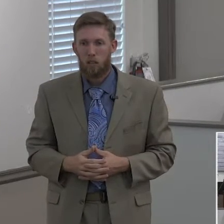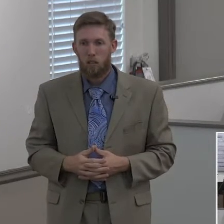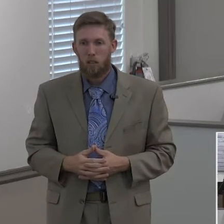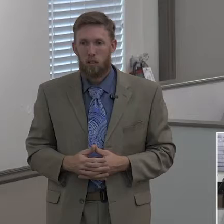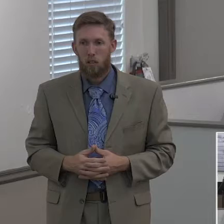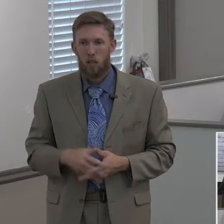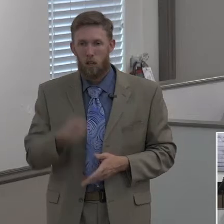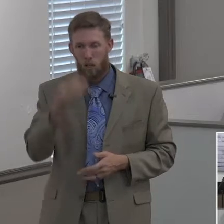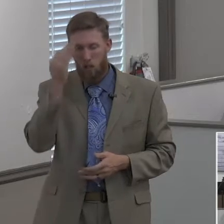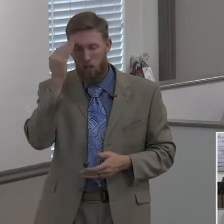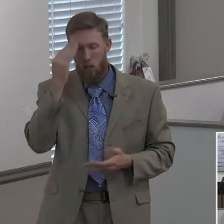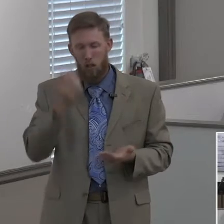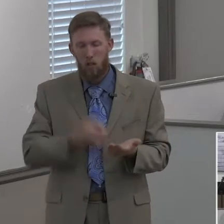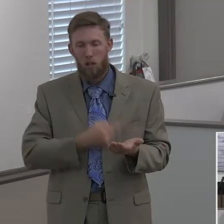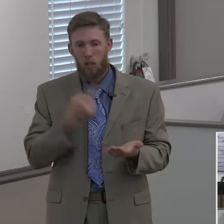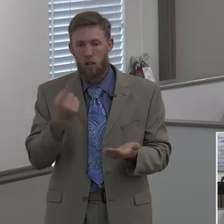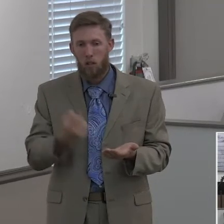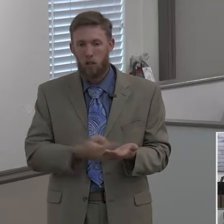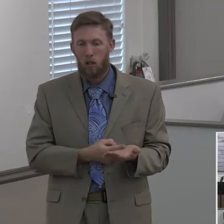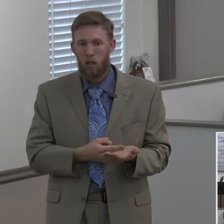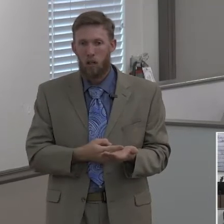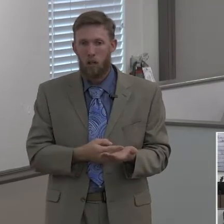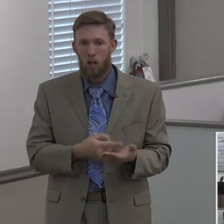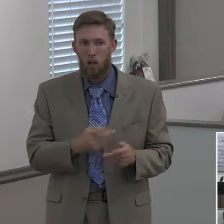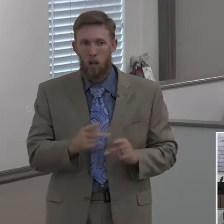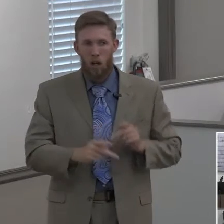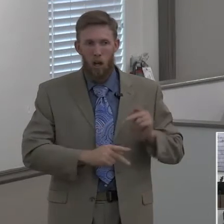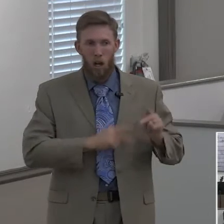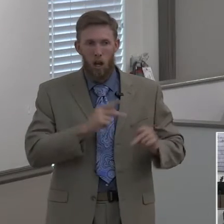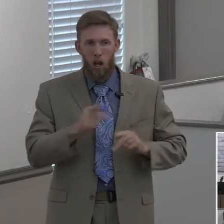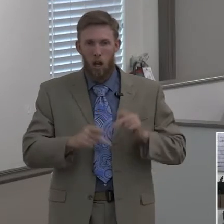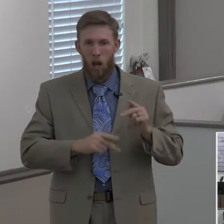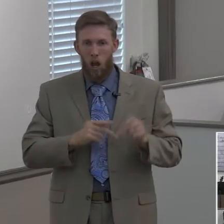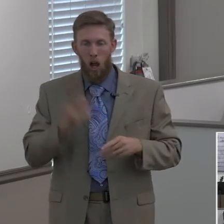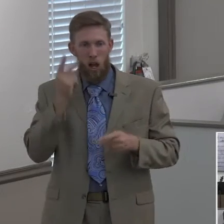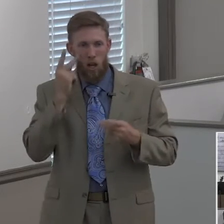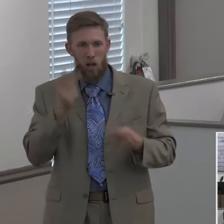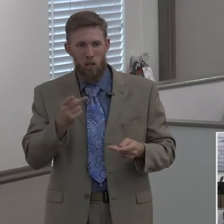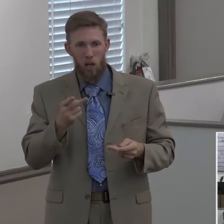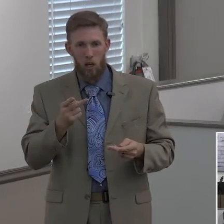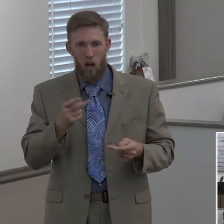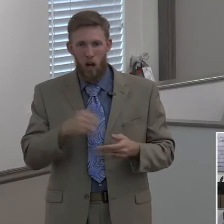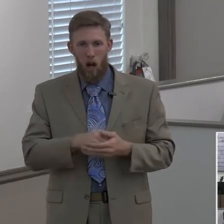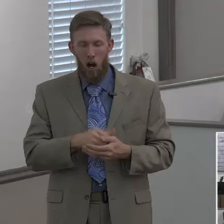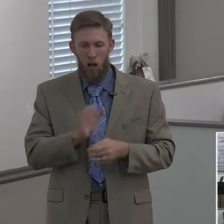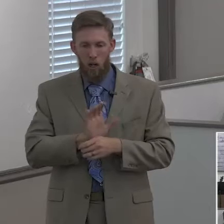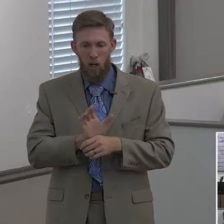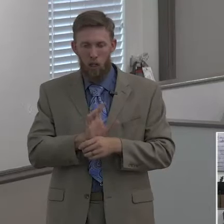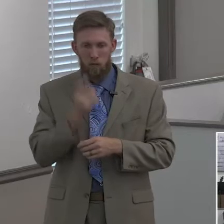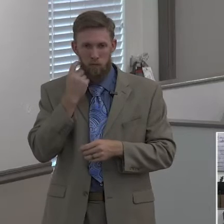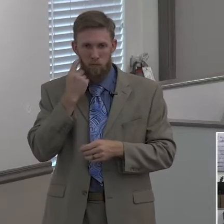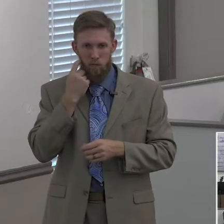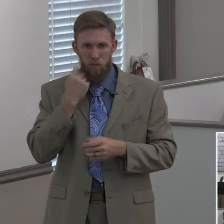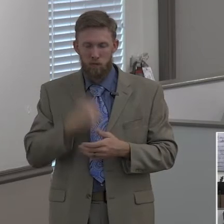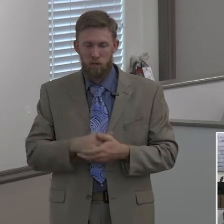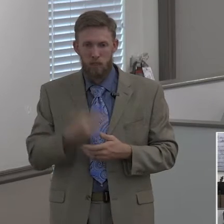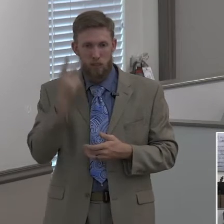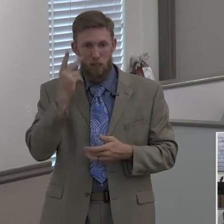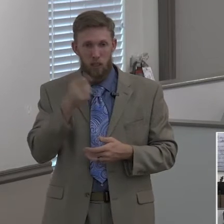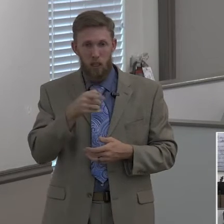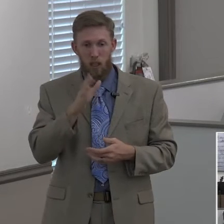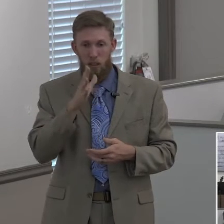You know, God does sometimes, you know, there's sometimes people, you know, and you look at Jacqueline's life, you